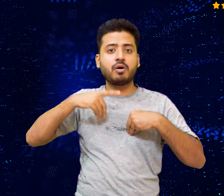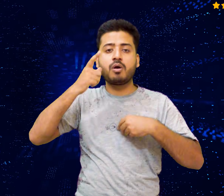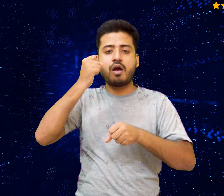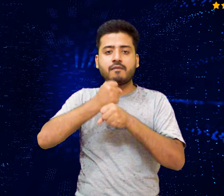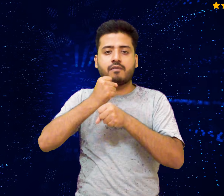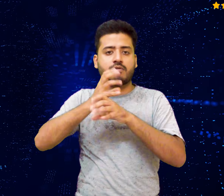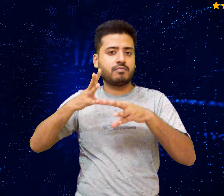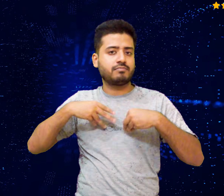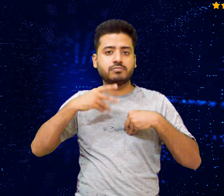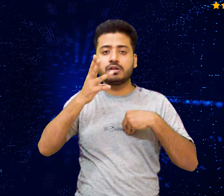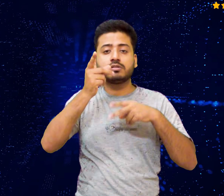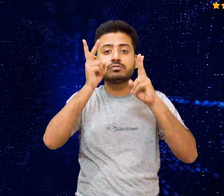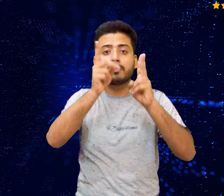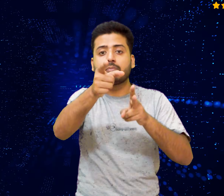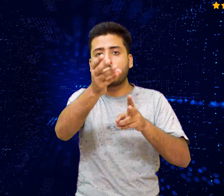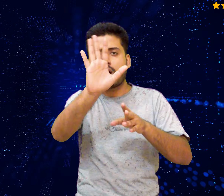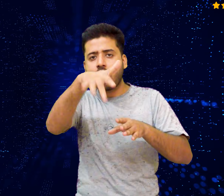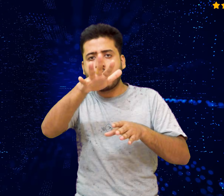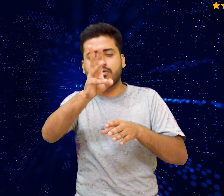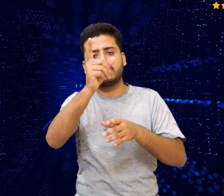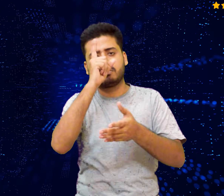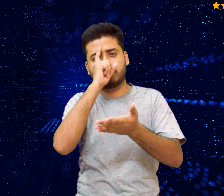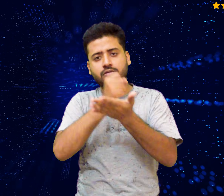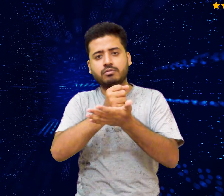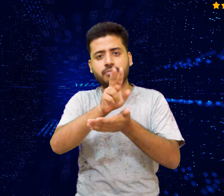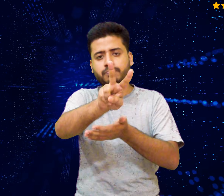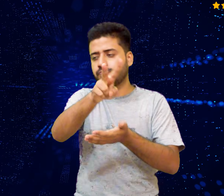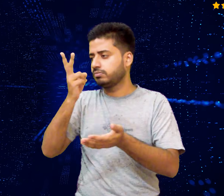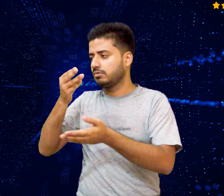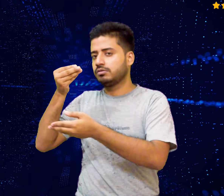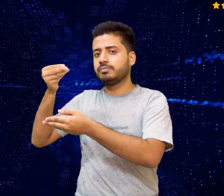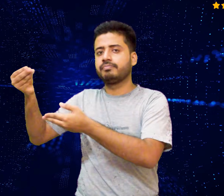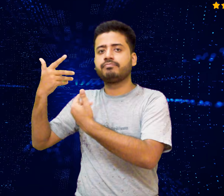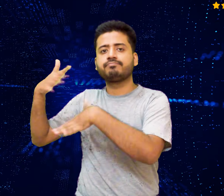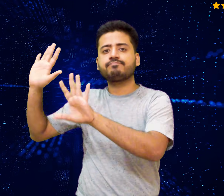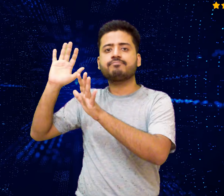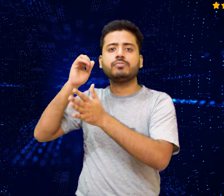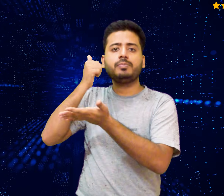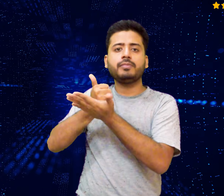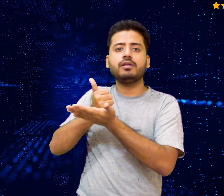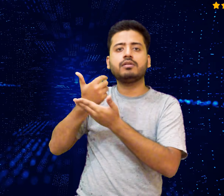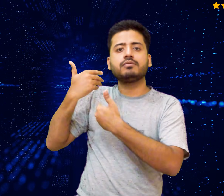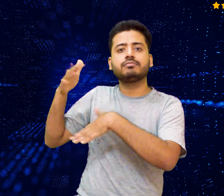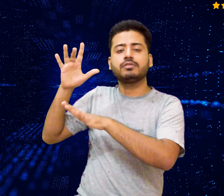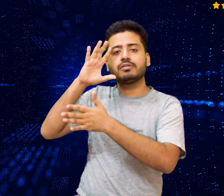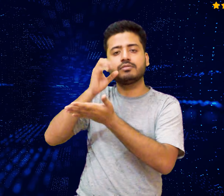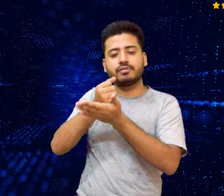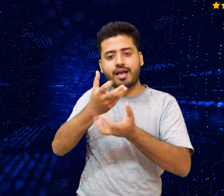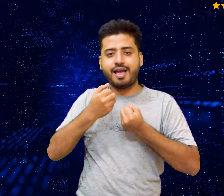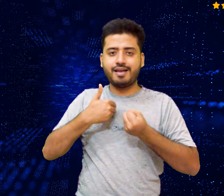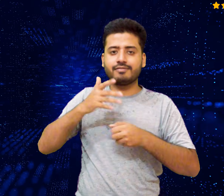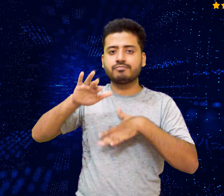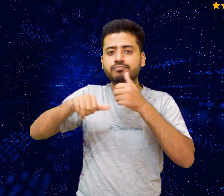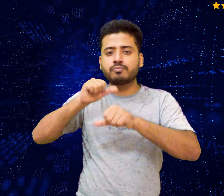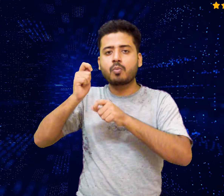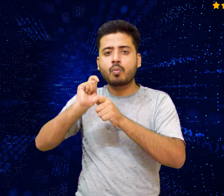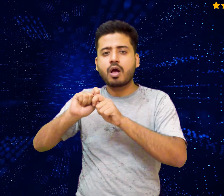software to gain unauthorized access to devices and accounts. Consider using a mobile security solution like Quick Heal Total